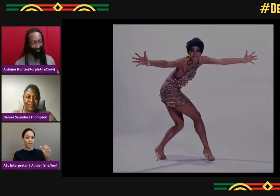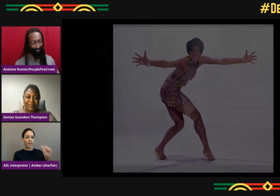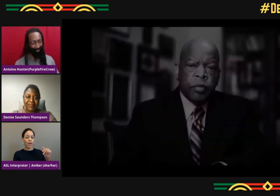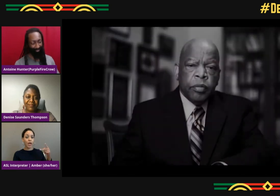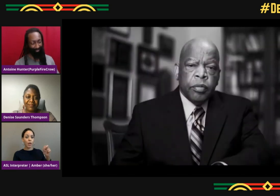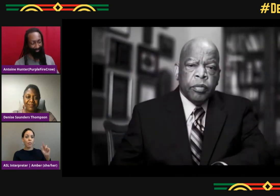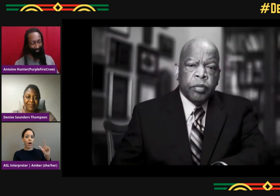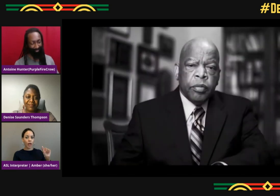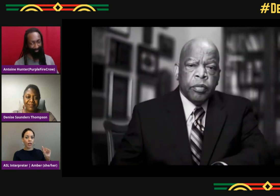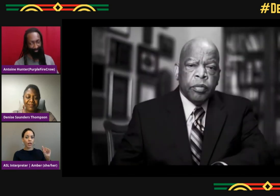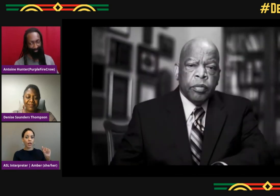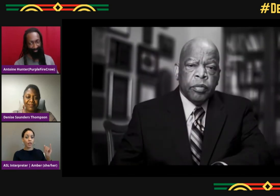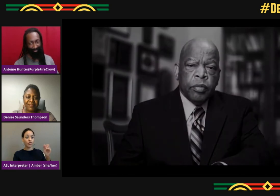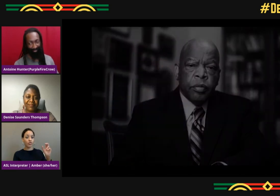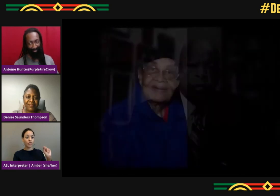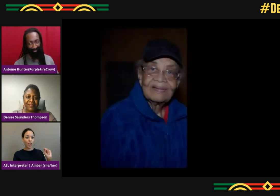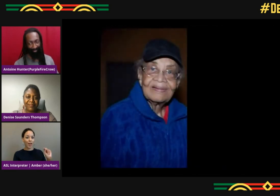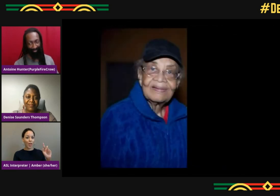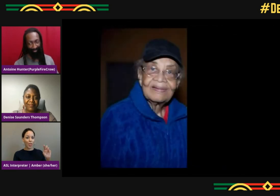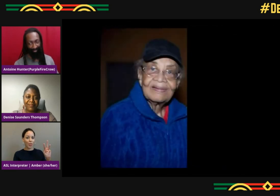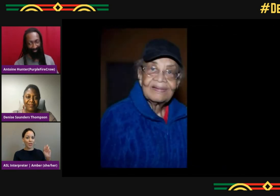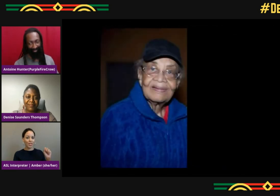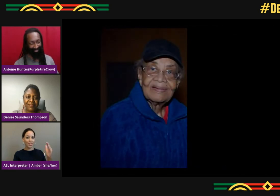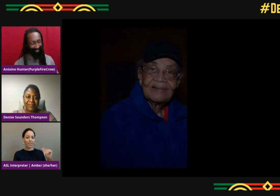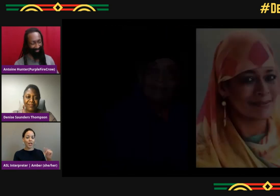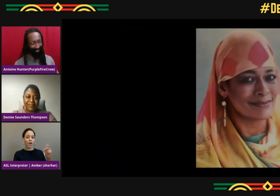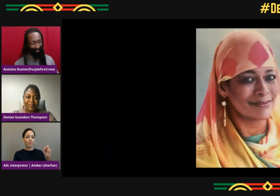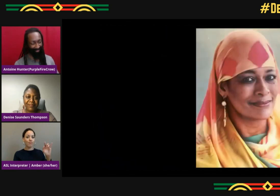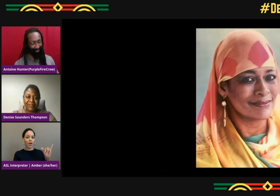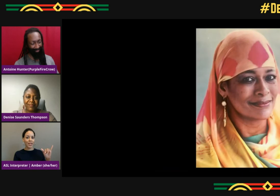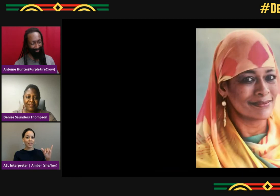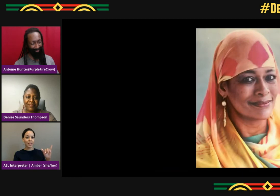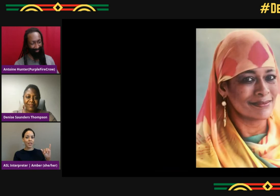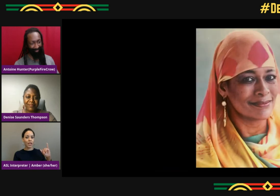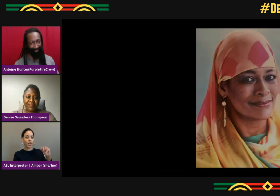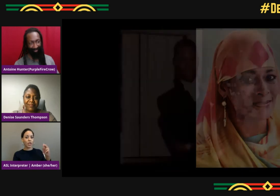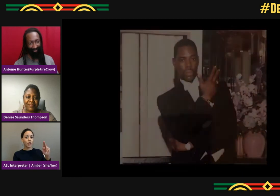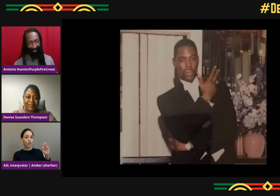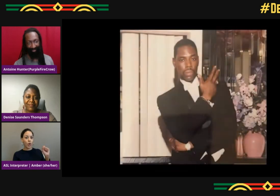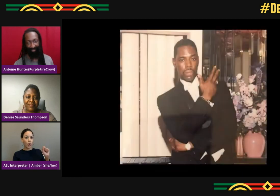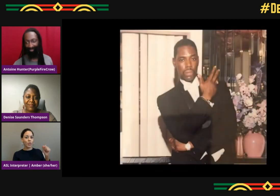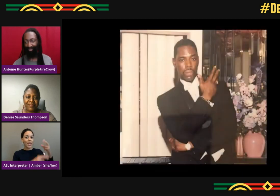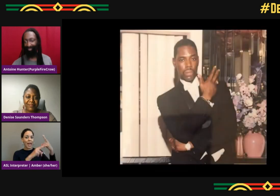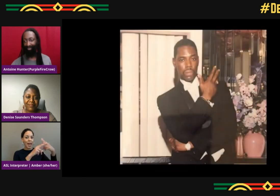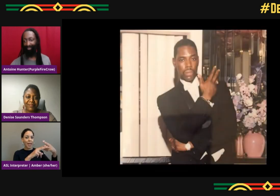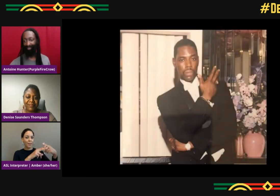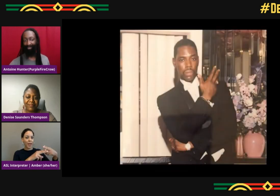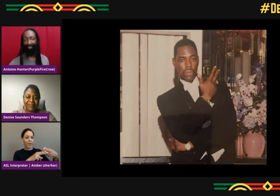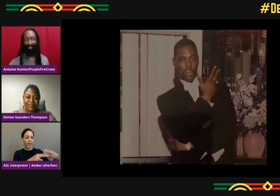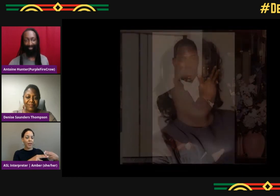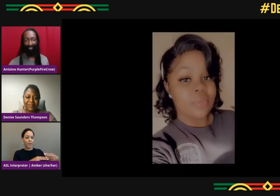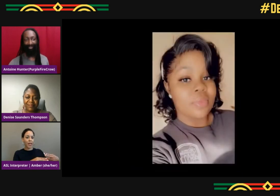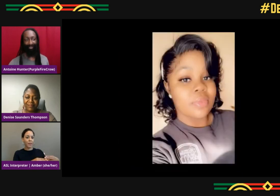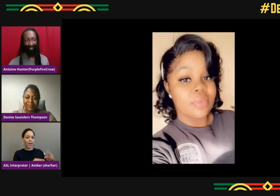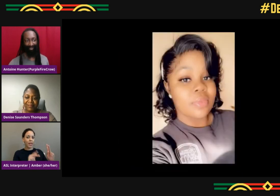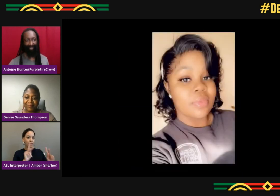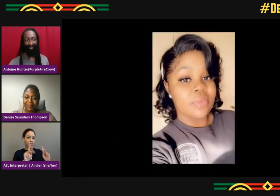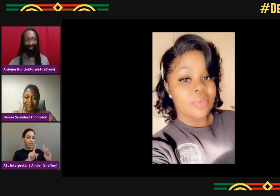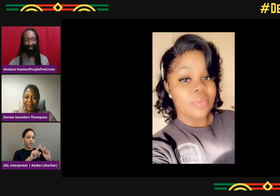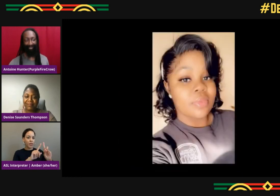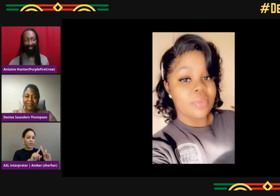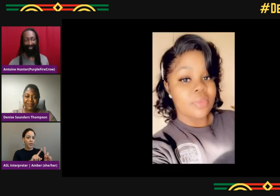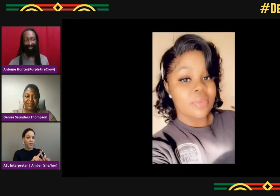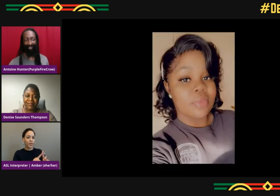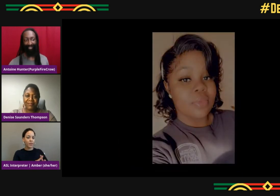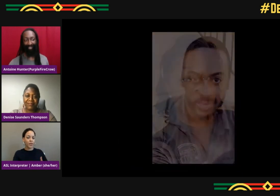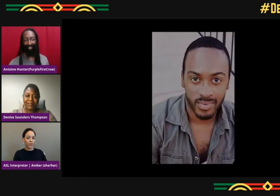Kelly, John Lewis, Bessie Pruitt, Joan Sanford, David St. James,